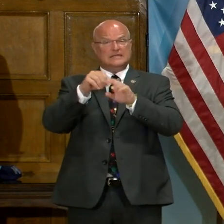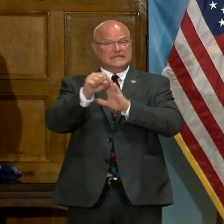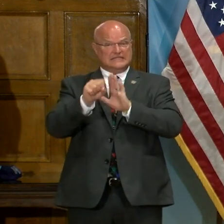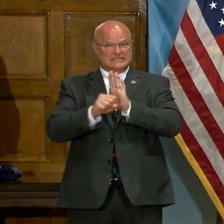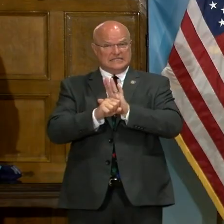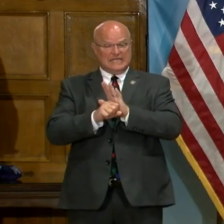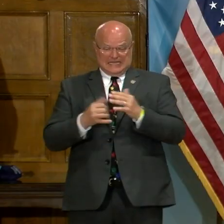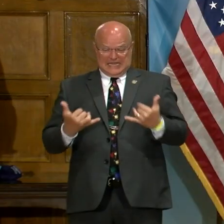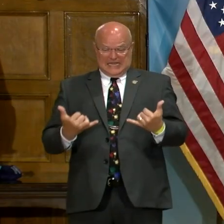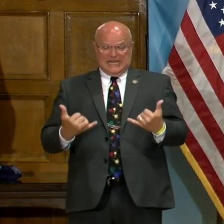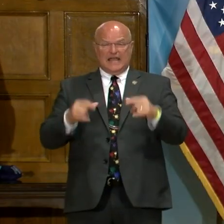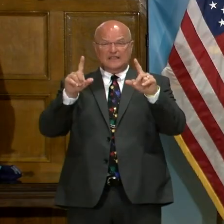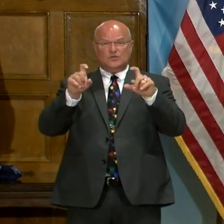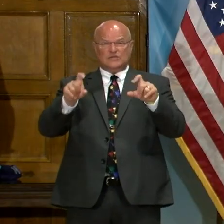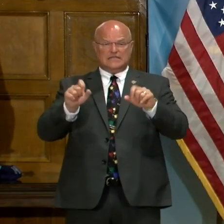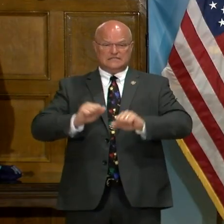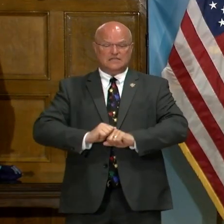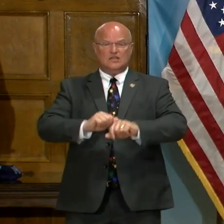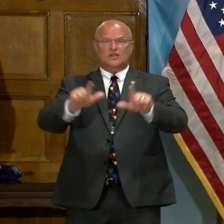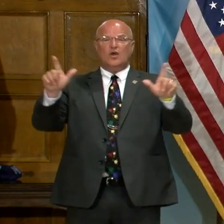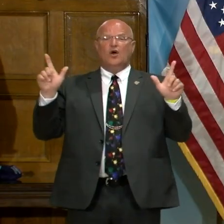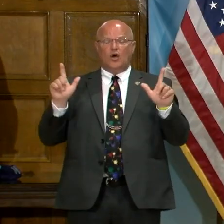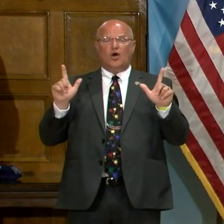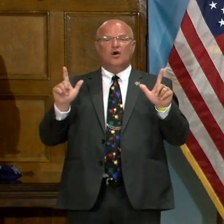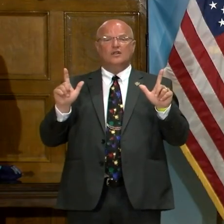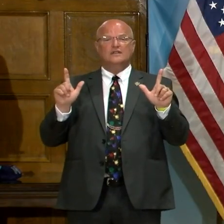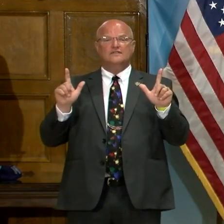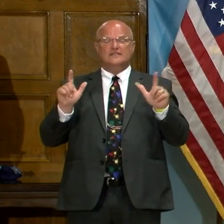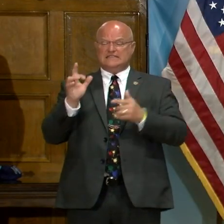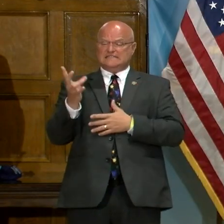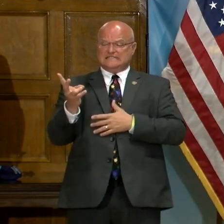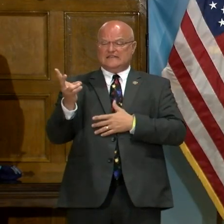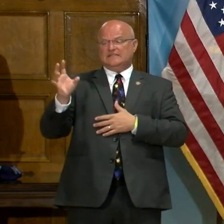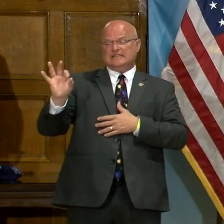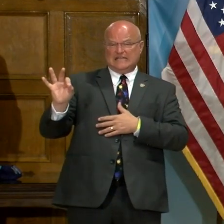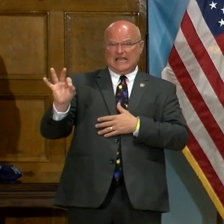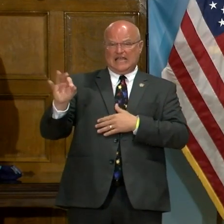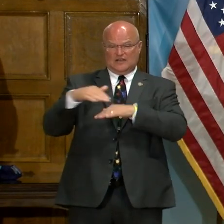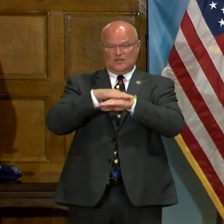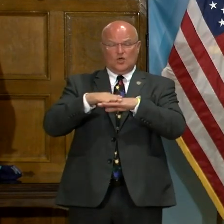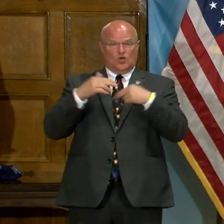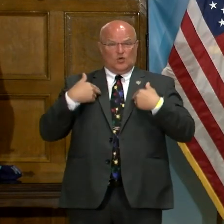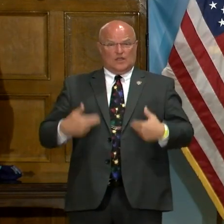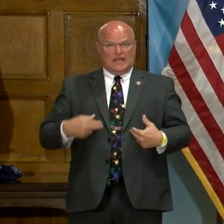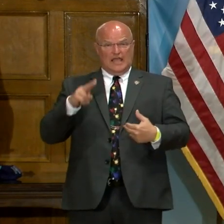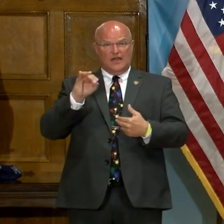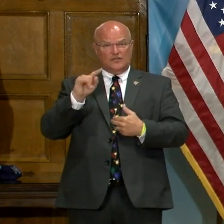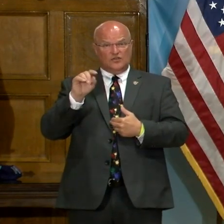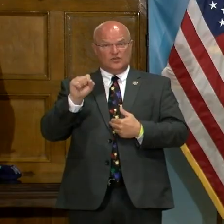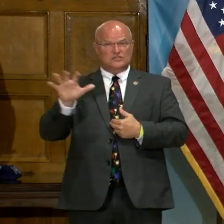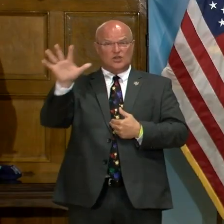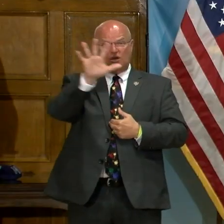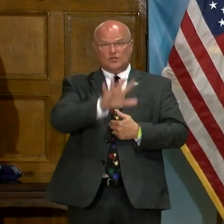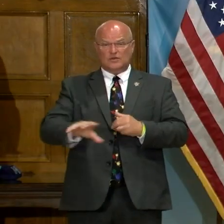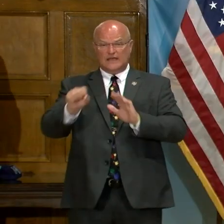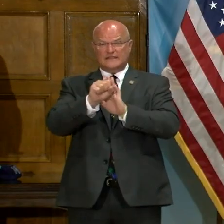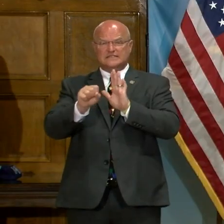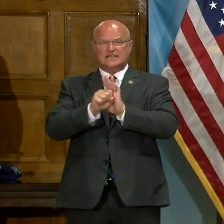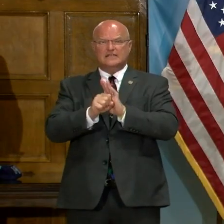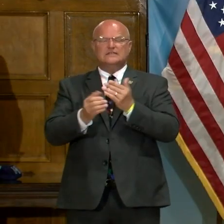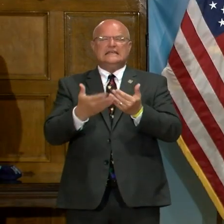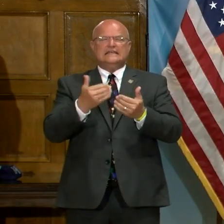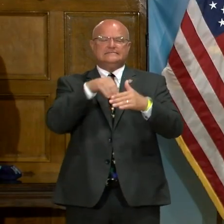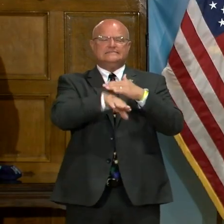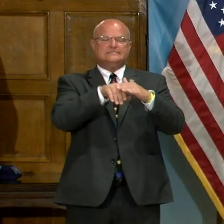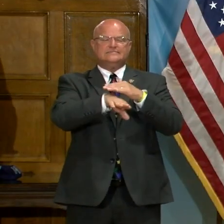state. Now that we're testing in all of our, in 79 of our local health units, there's much greater